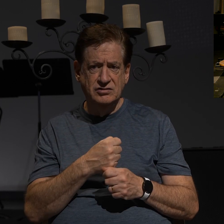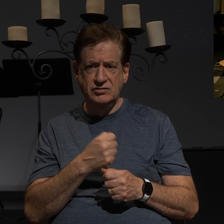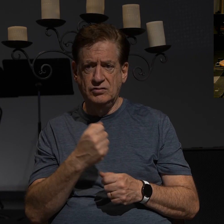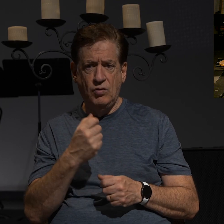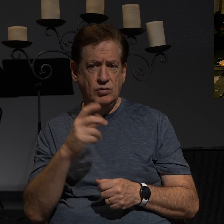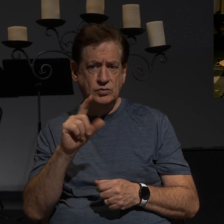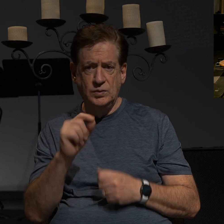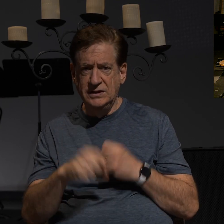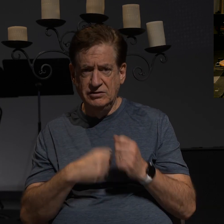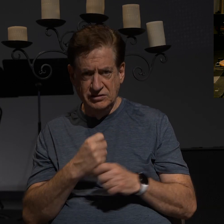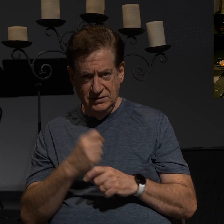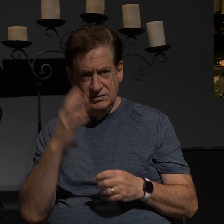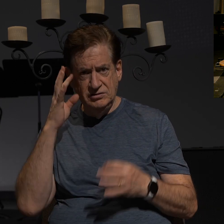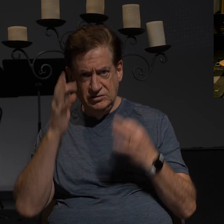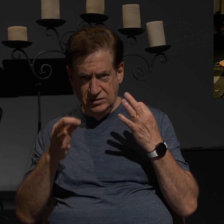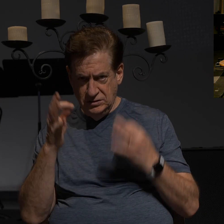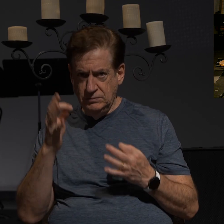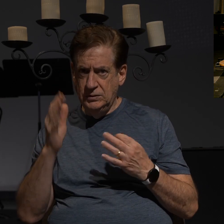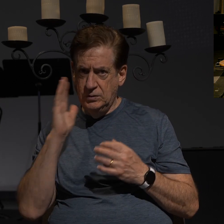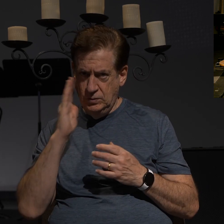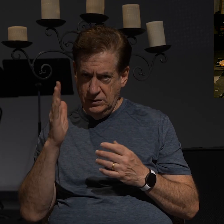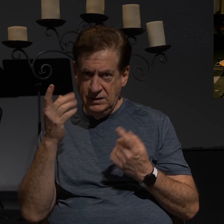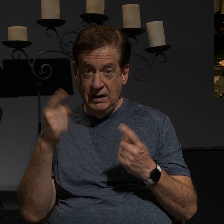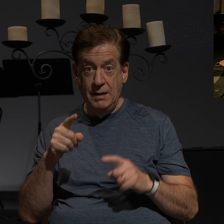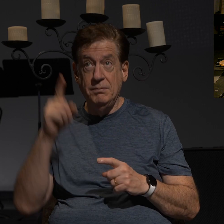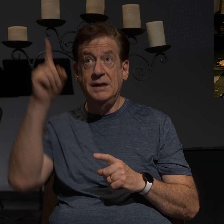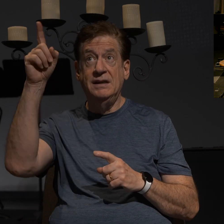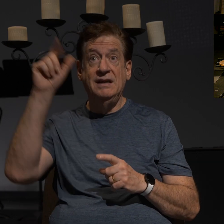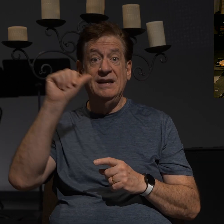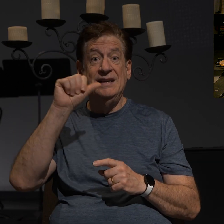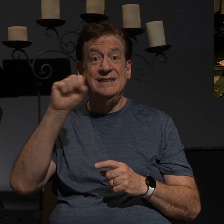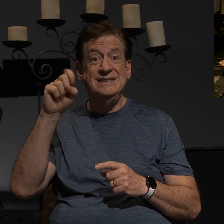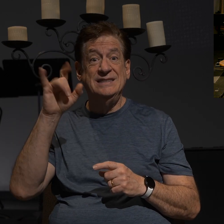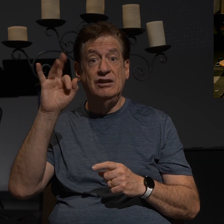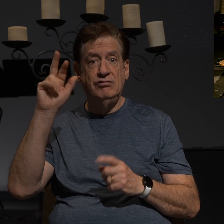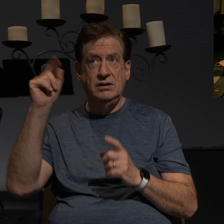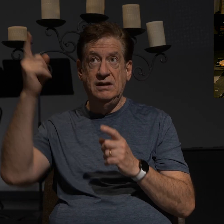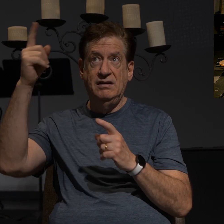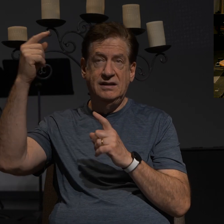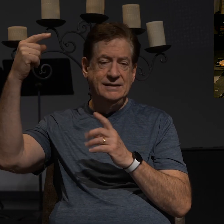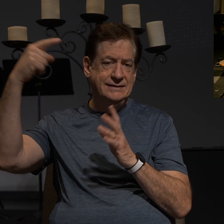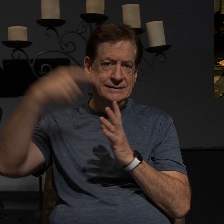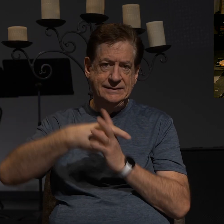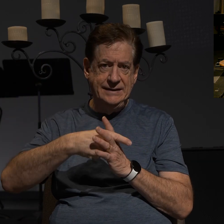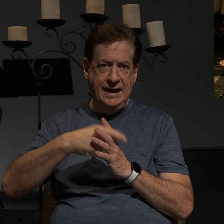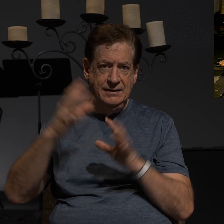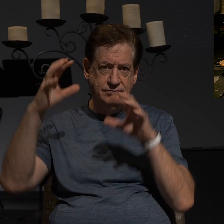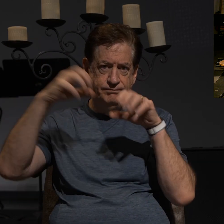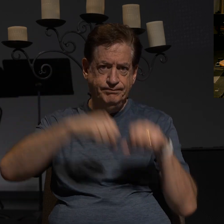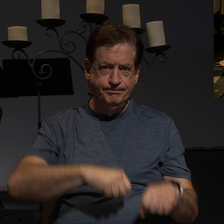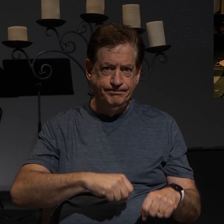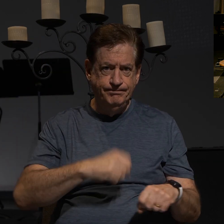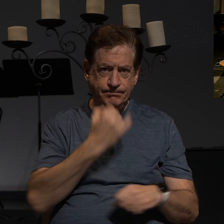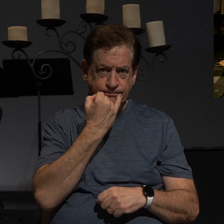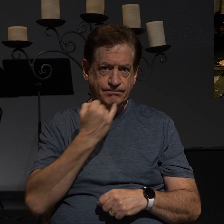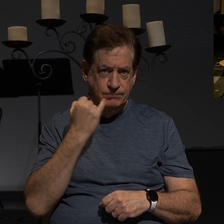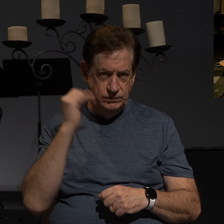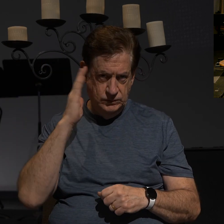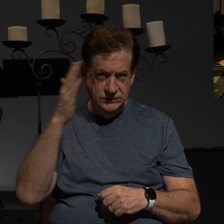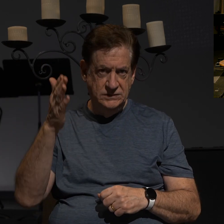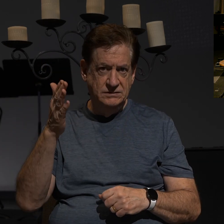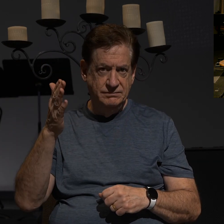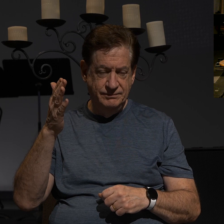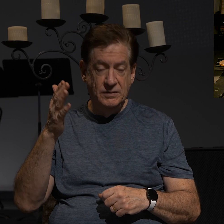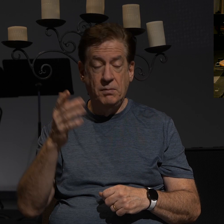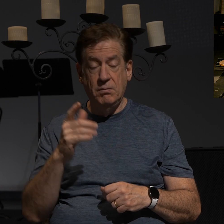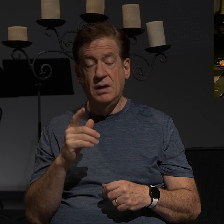the judgment comes, in Assyria attacking from the north and taking Israel. But the second theme that Hosea comes back to time